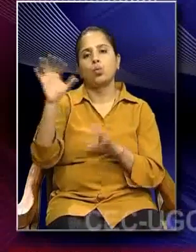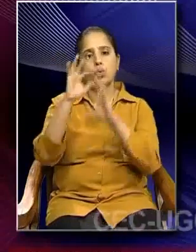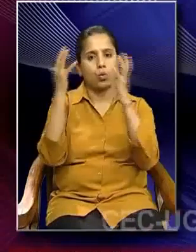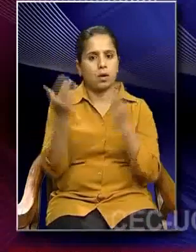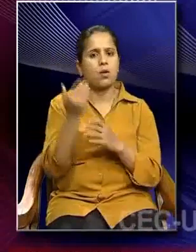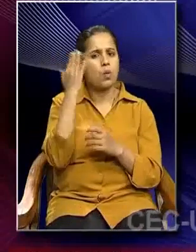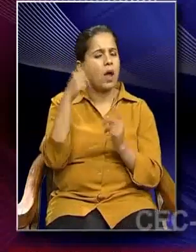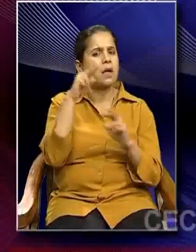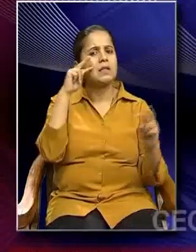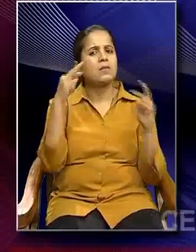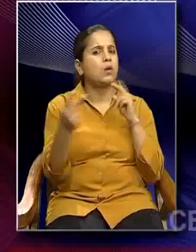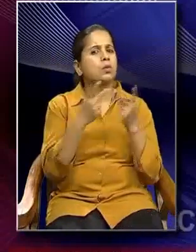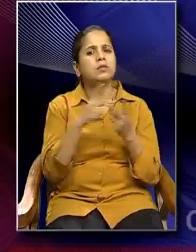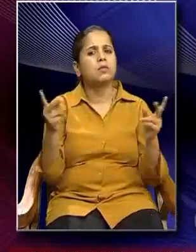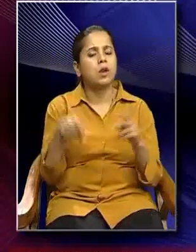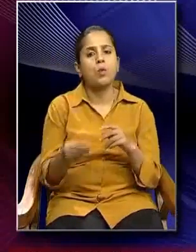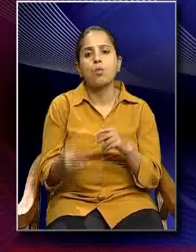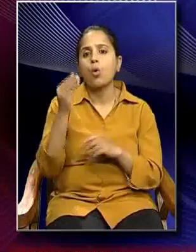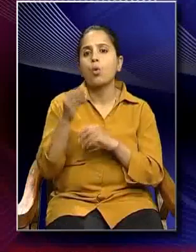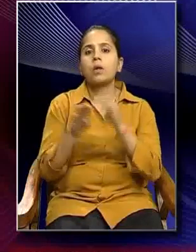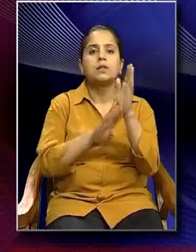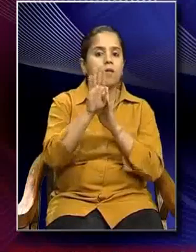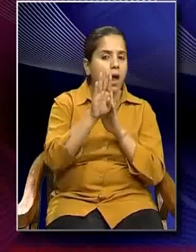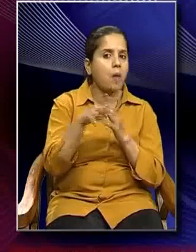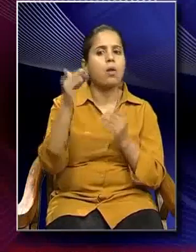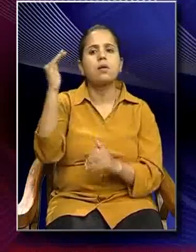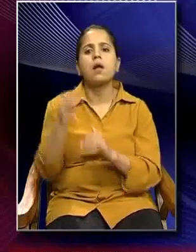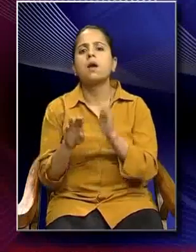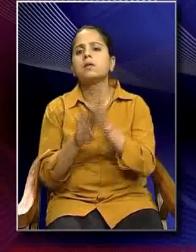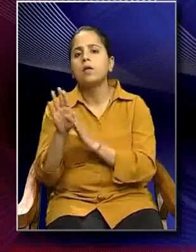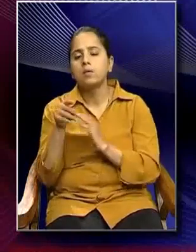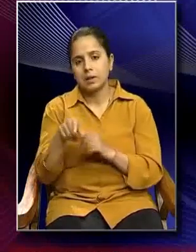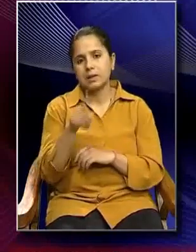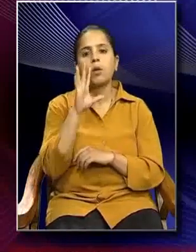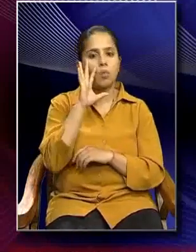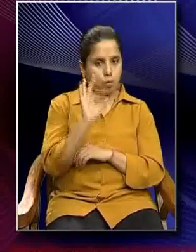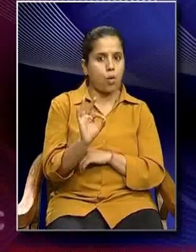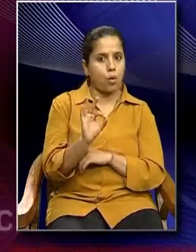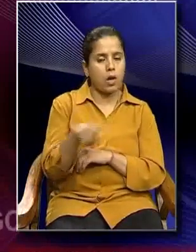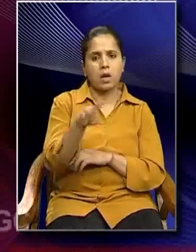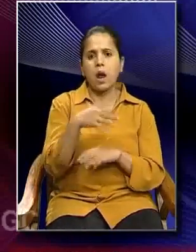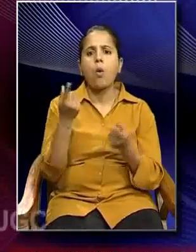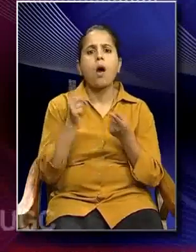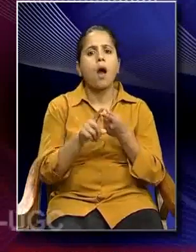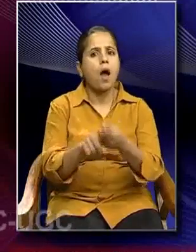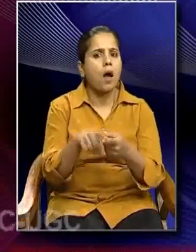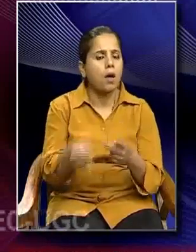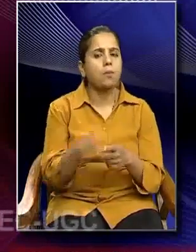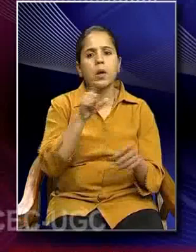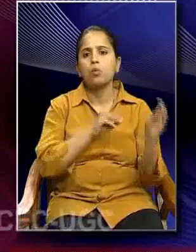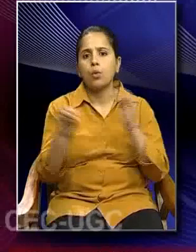why they are viewed differently by more developed and less developed nations. I think that is important, how the consequences of migration is